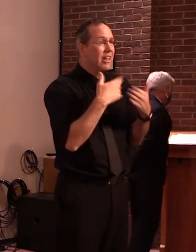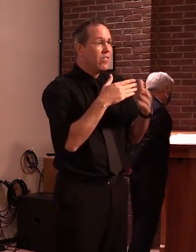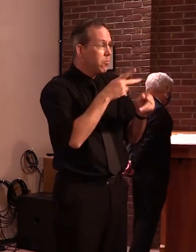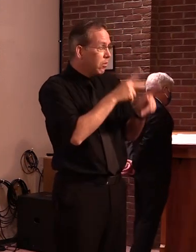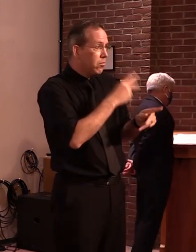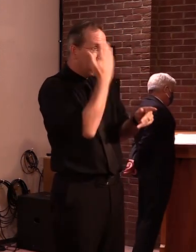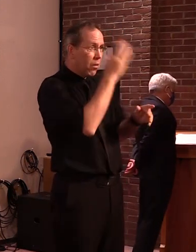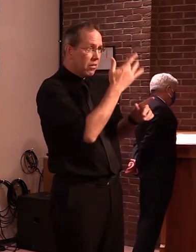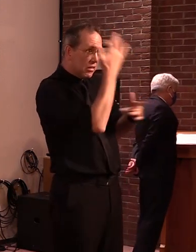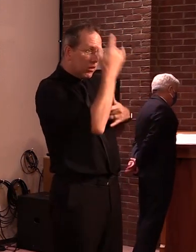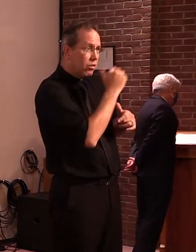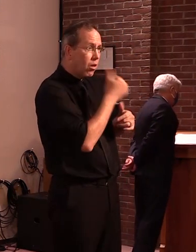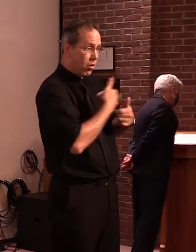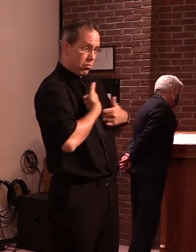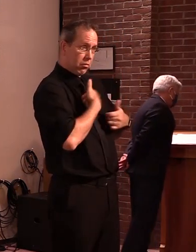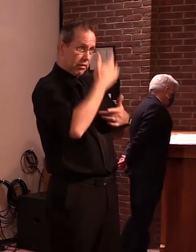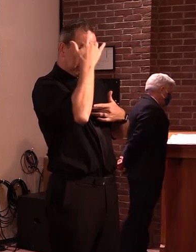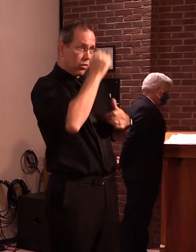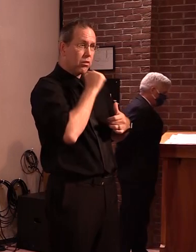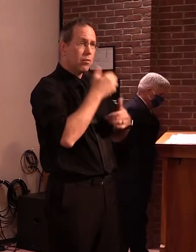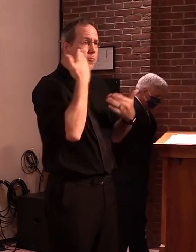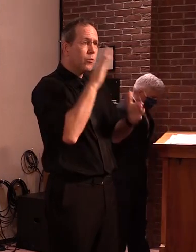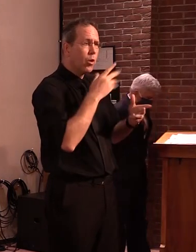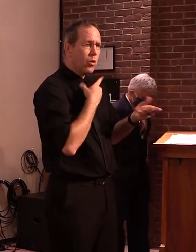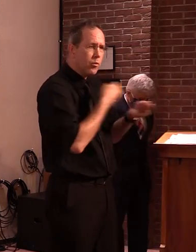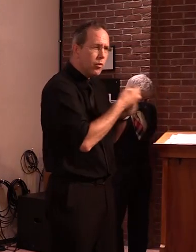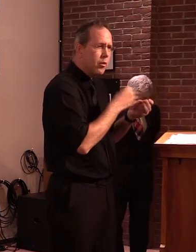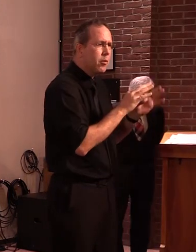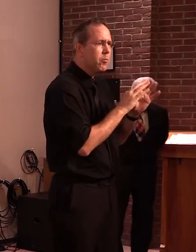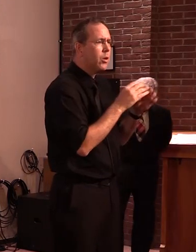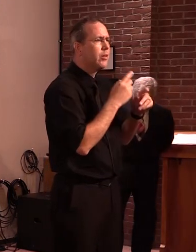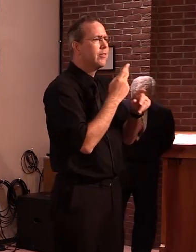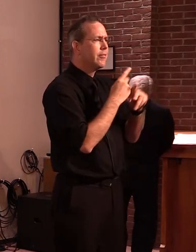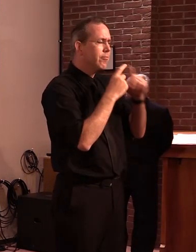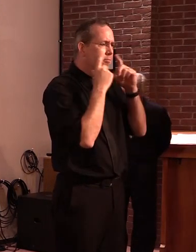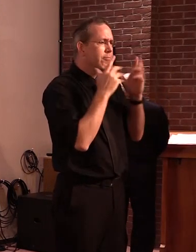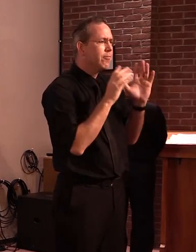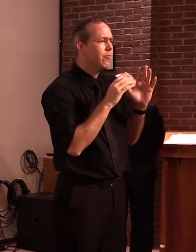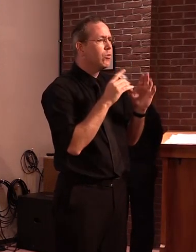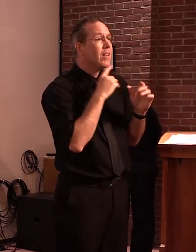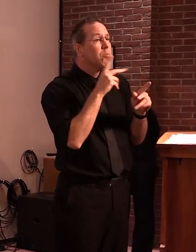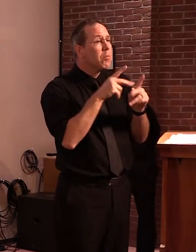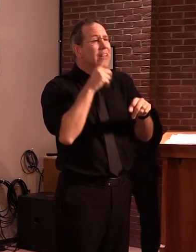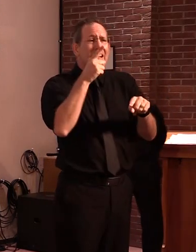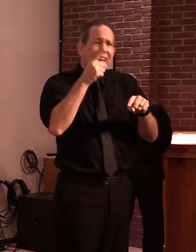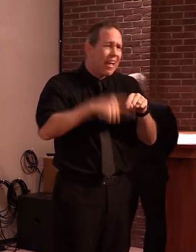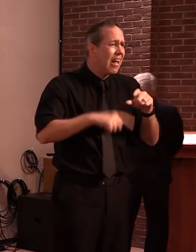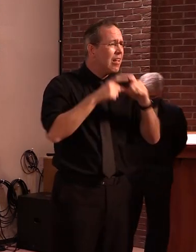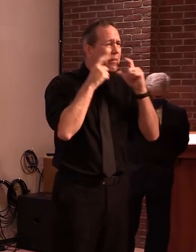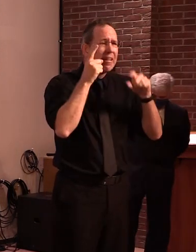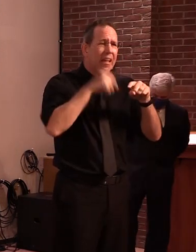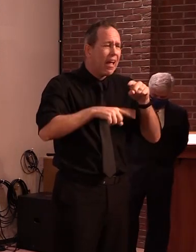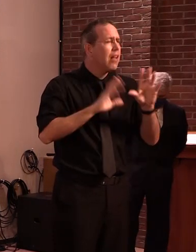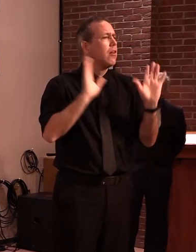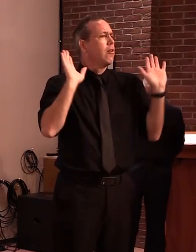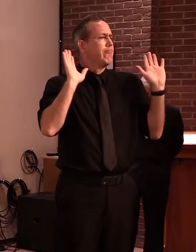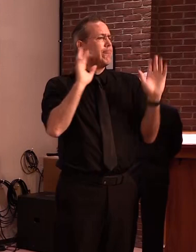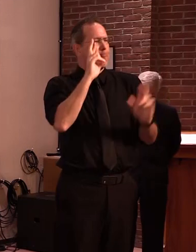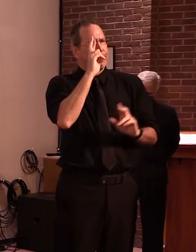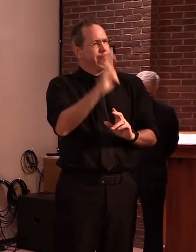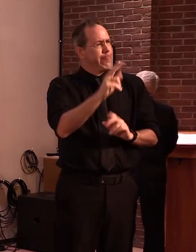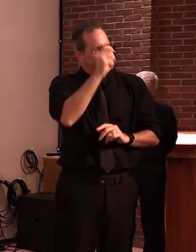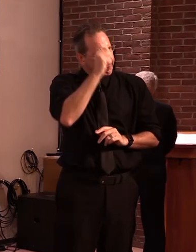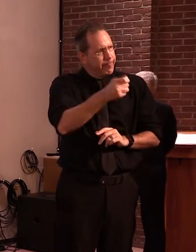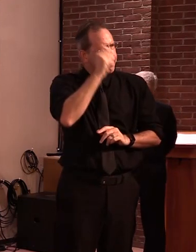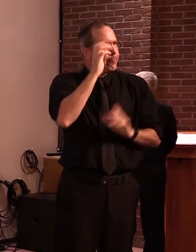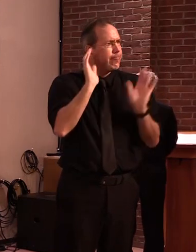wear masks, and again, the hope is that we'll see exactly the same kinds of compliance we've seen right along,